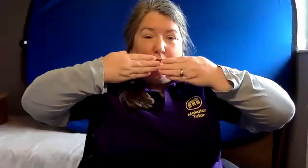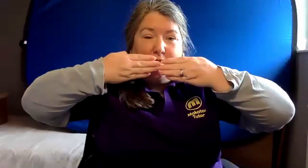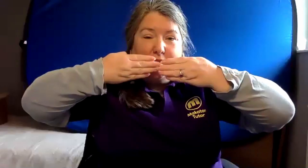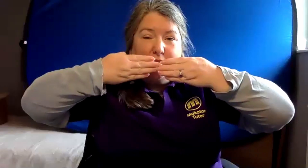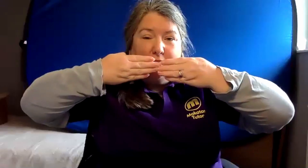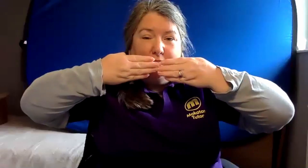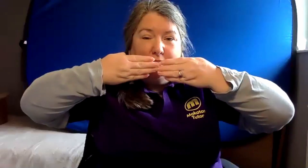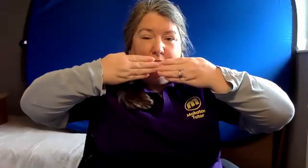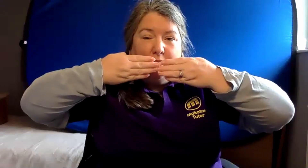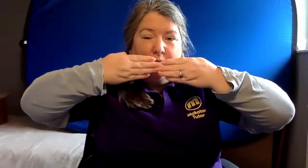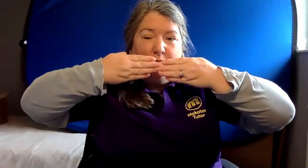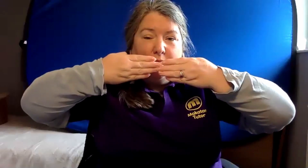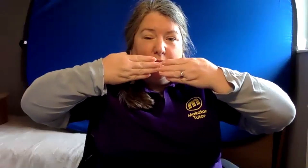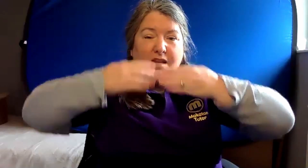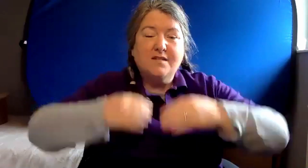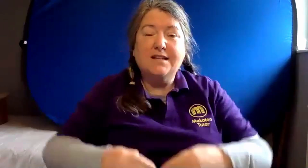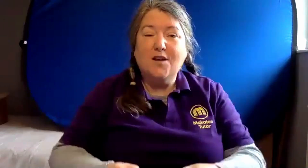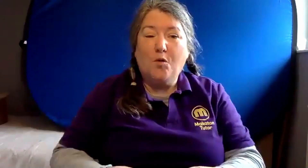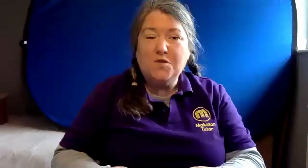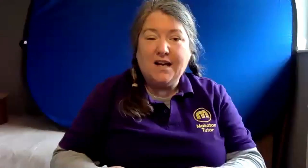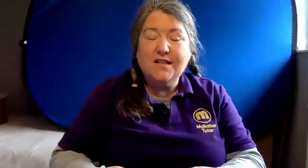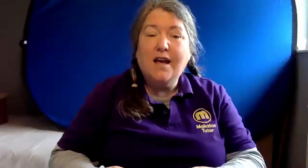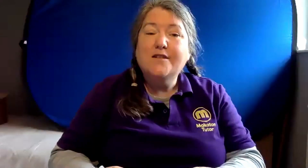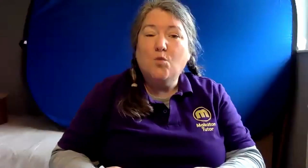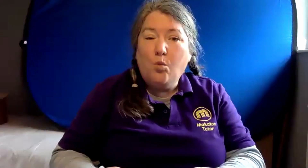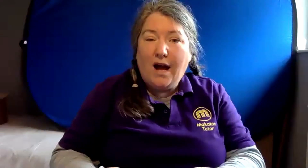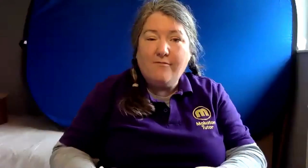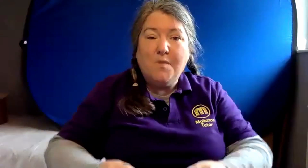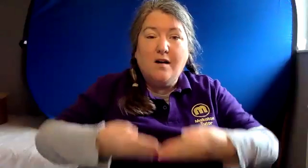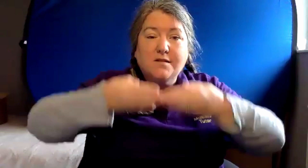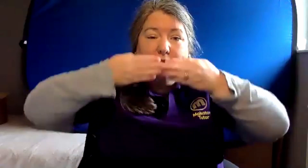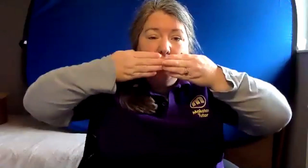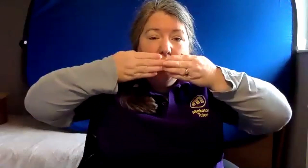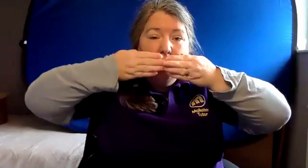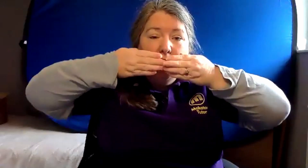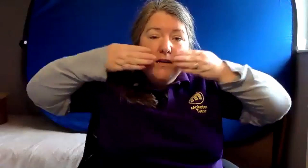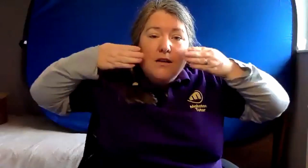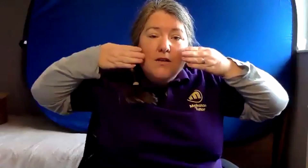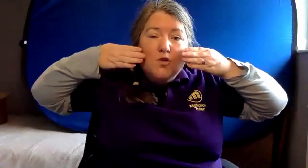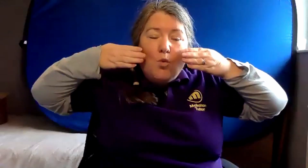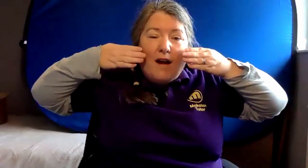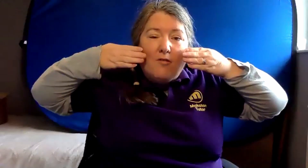Mask. So that's the object, to wear a mask, to wear a